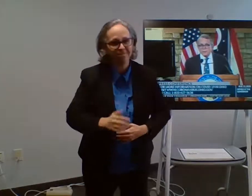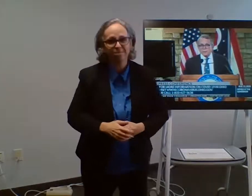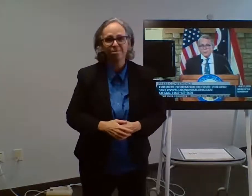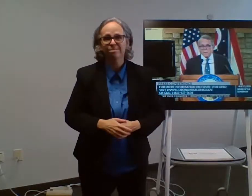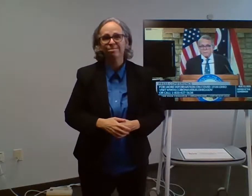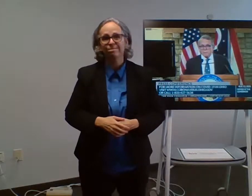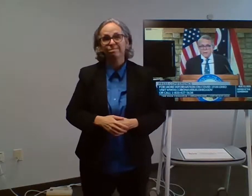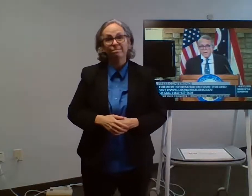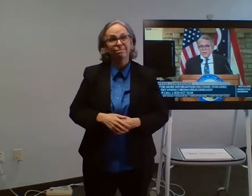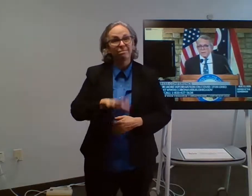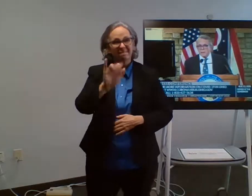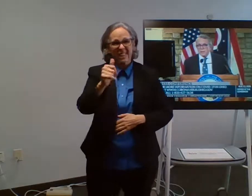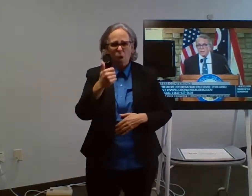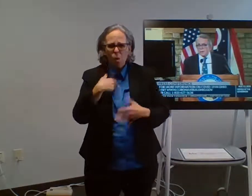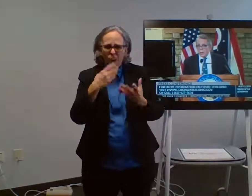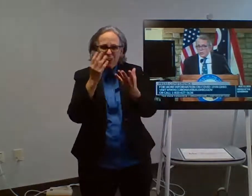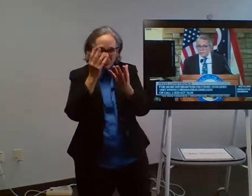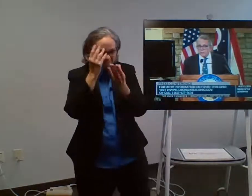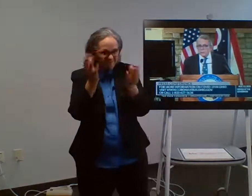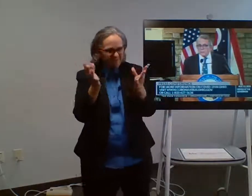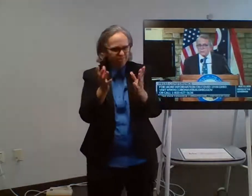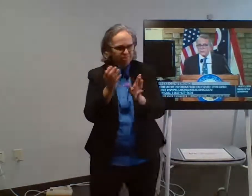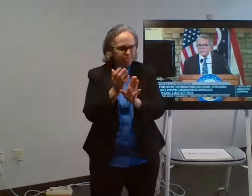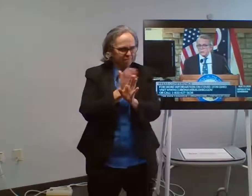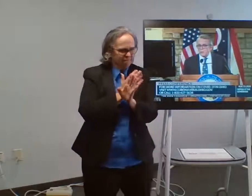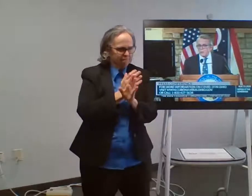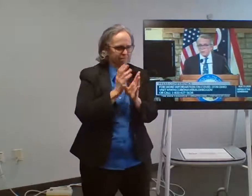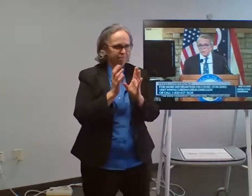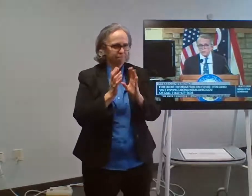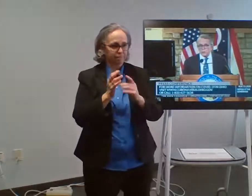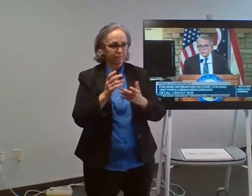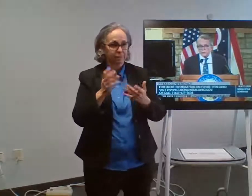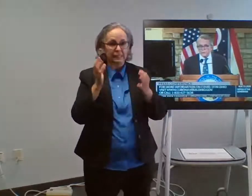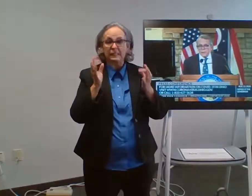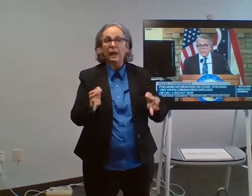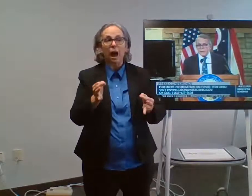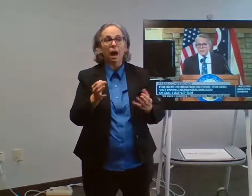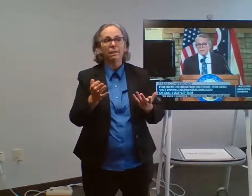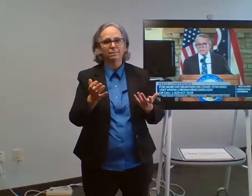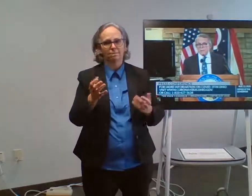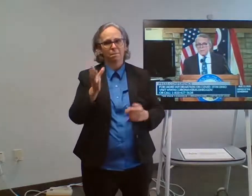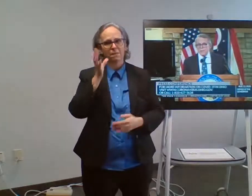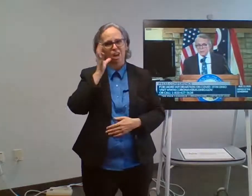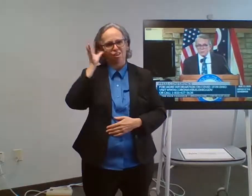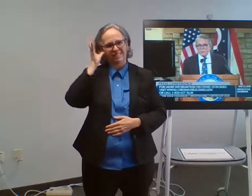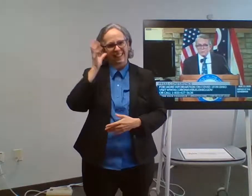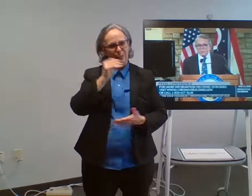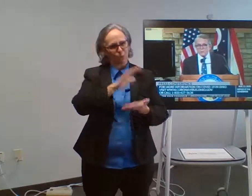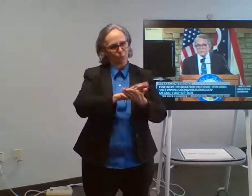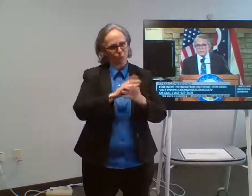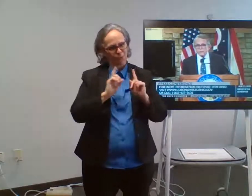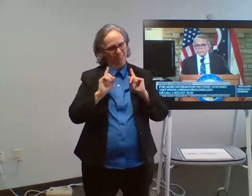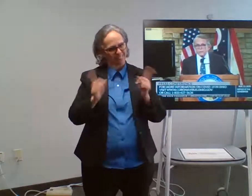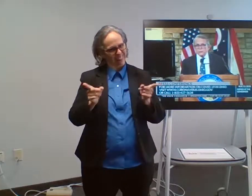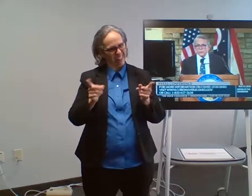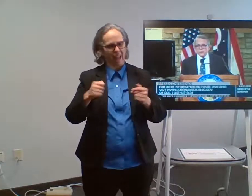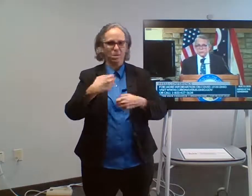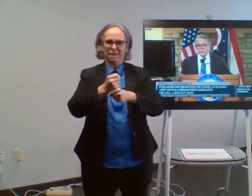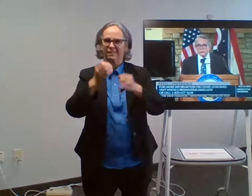decision that's going to be made by parents. It's going to be a decision that's going to be made by schools. They're going to make